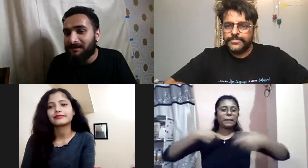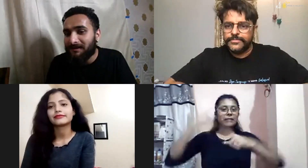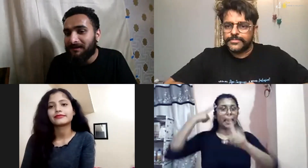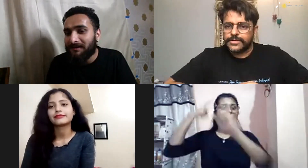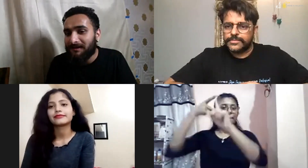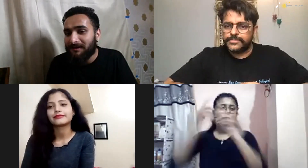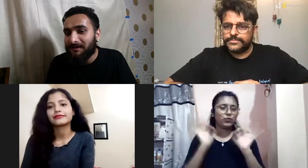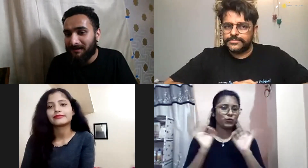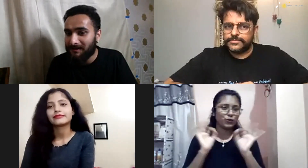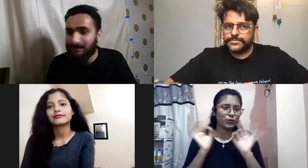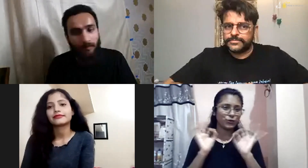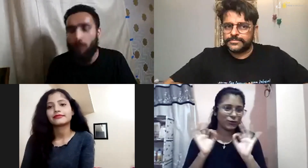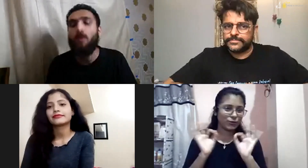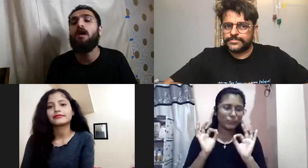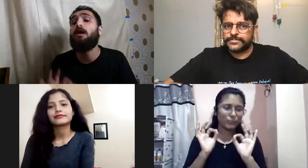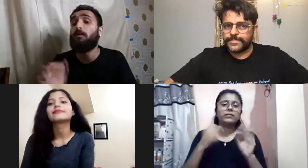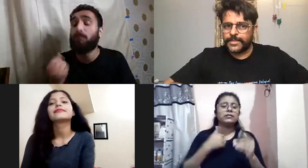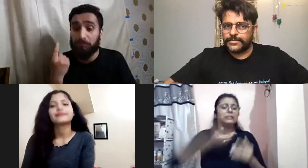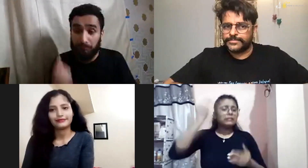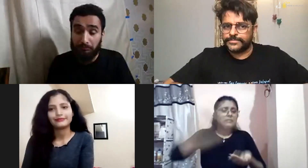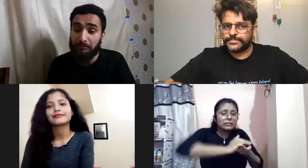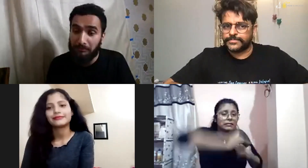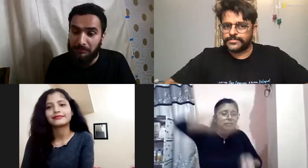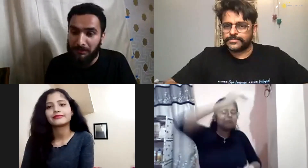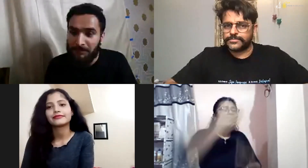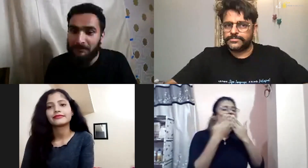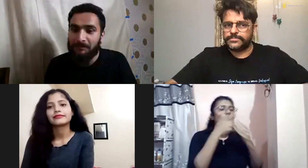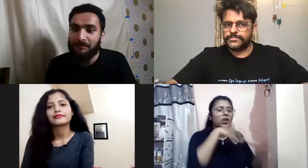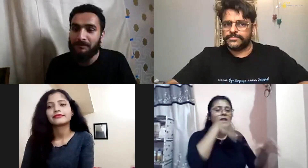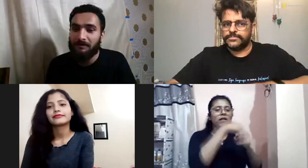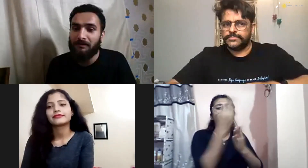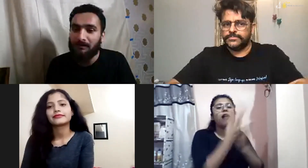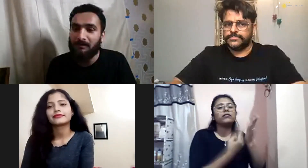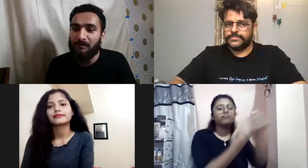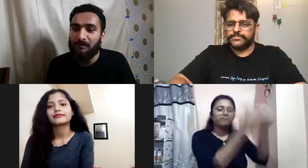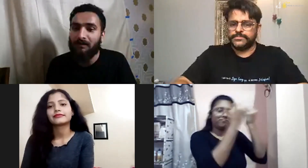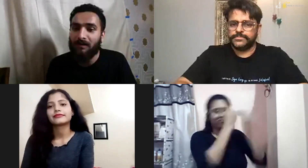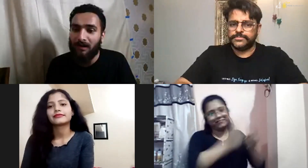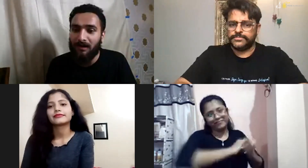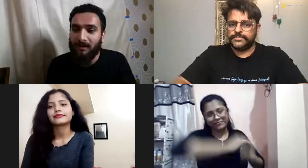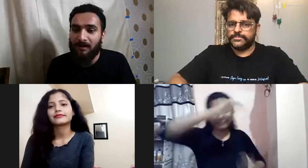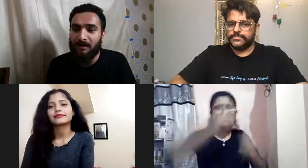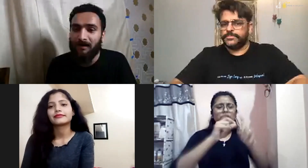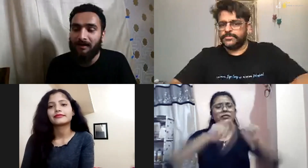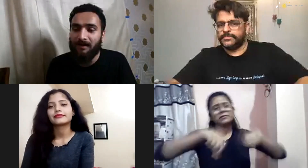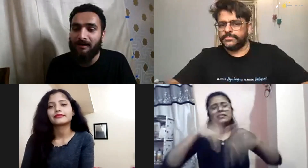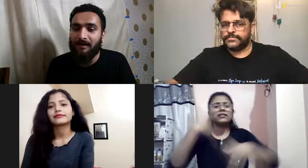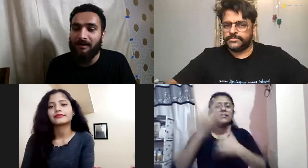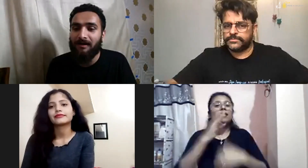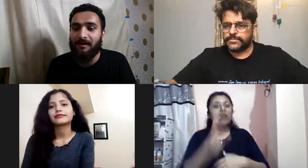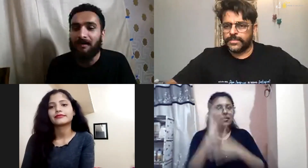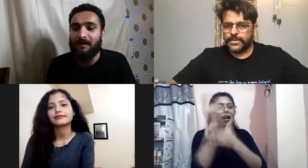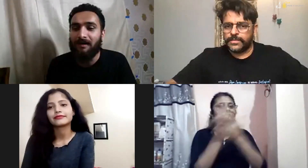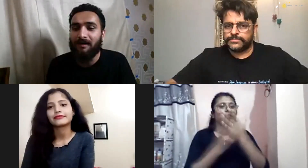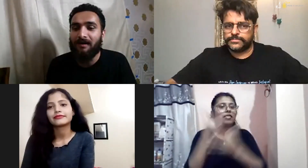Yeah. So earlier my aim was not to become an entrepreneur. So I was involved in the school and